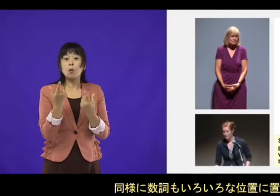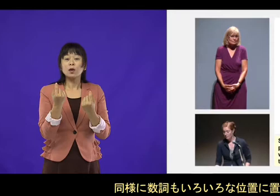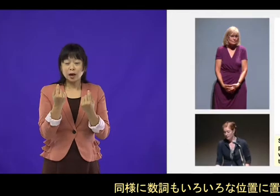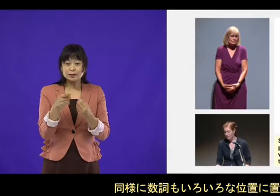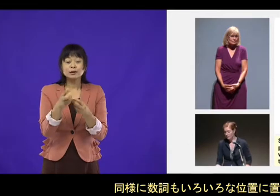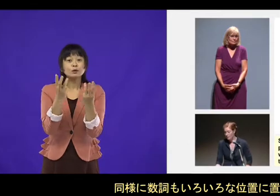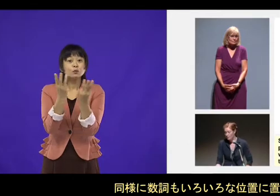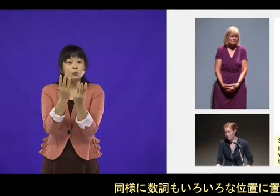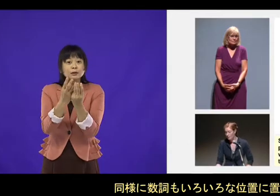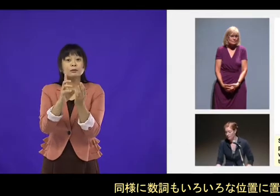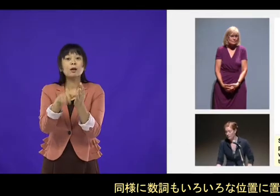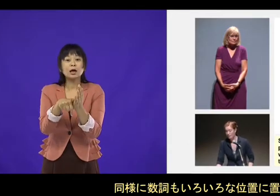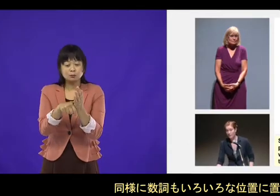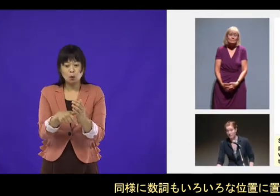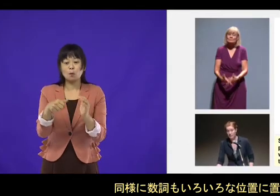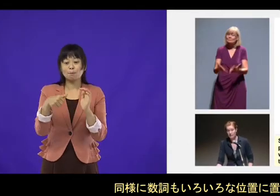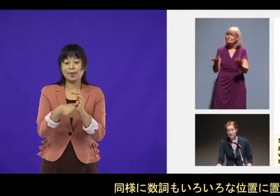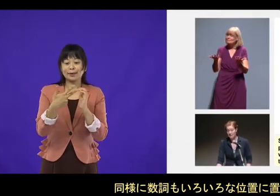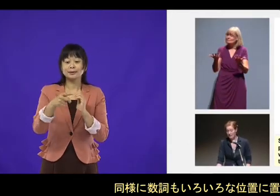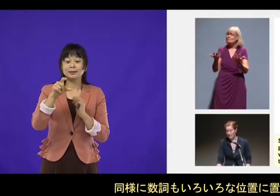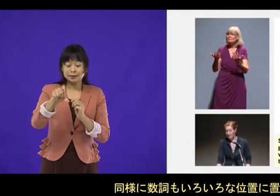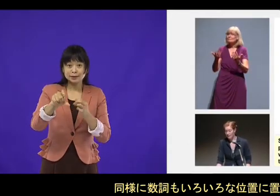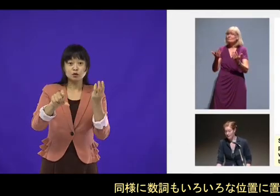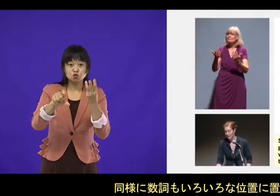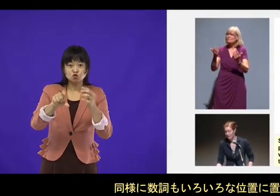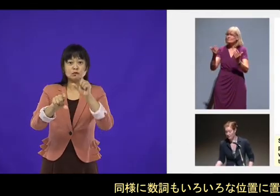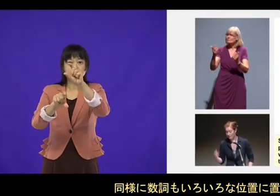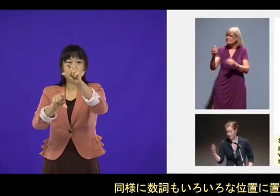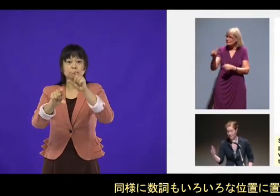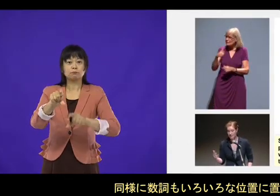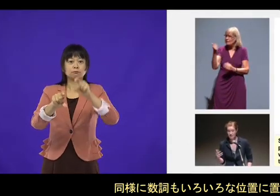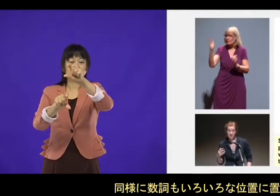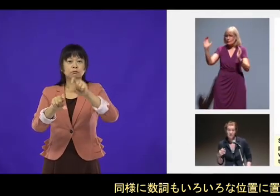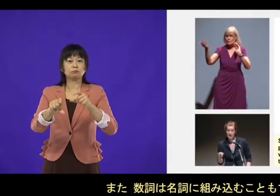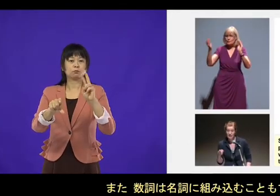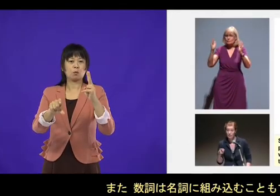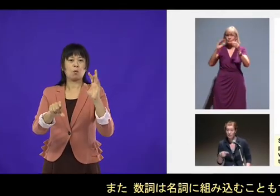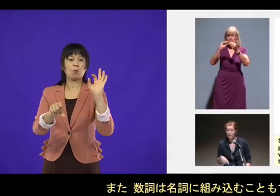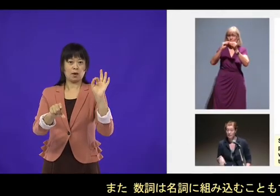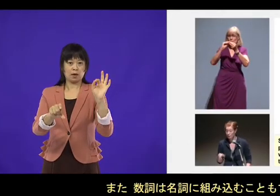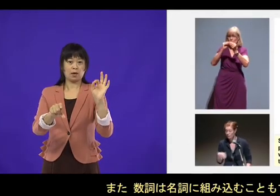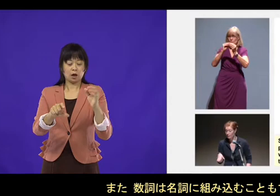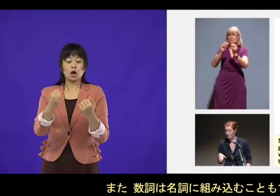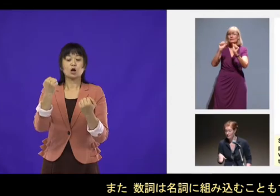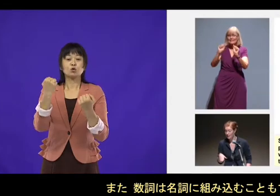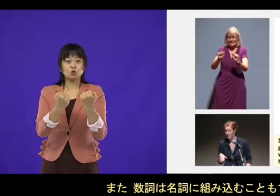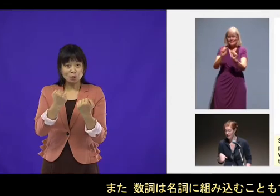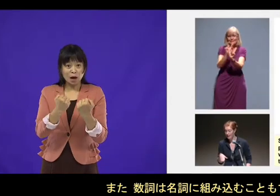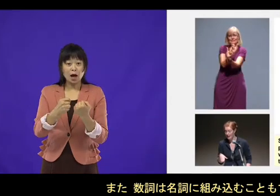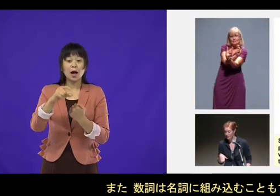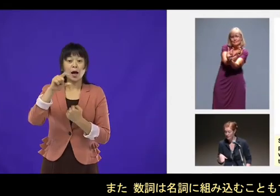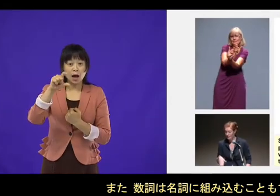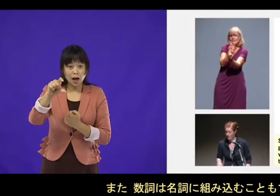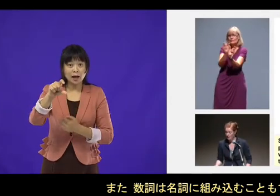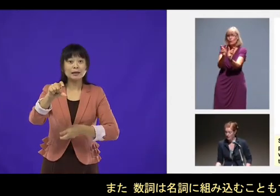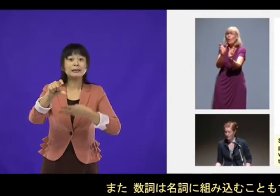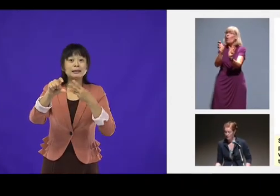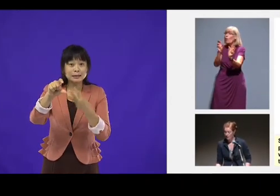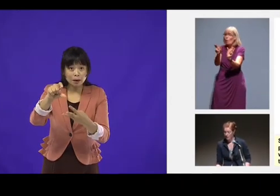And then similarly, numerals can be placed in different positions, and they can also be incorporated within the